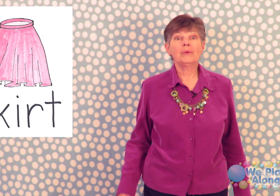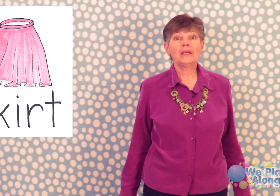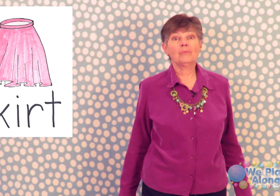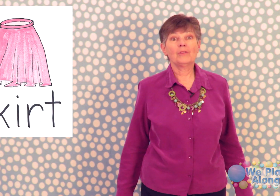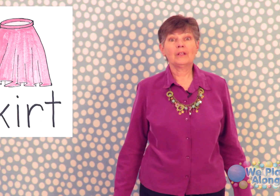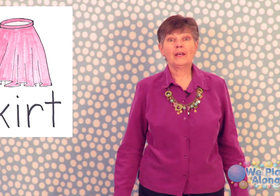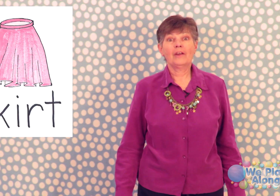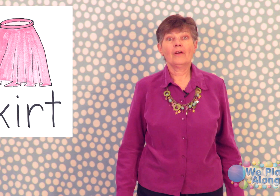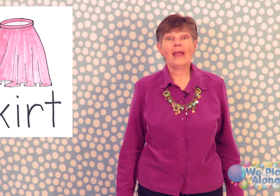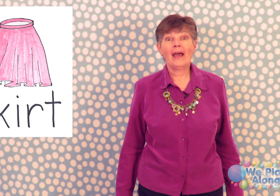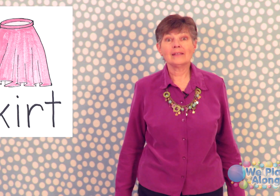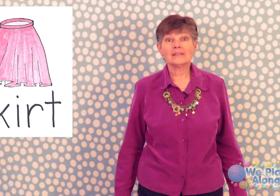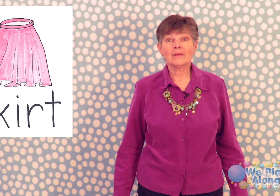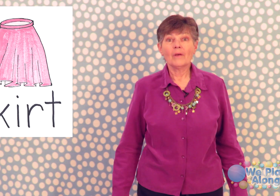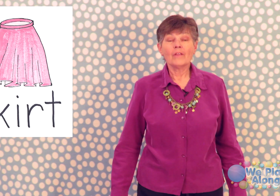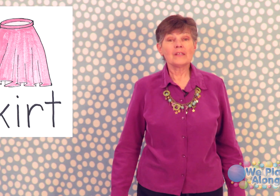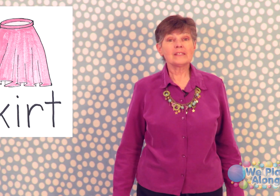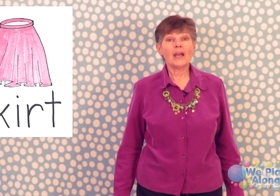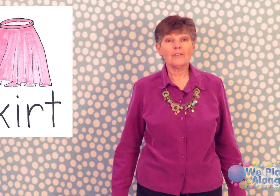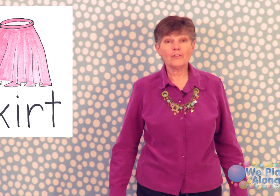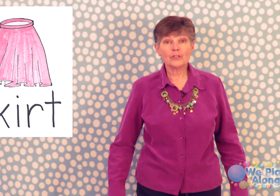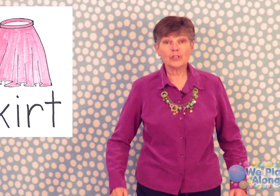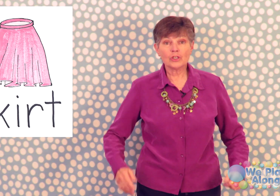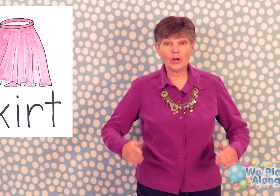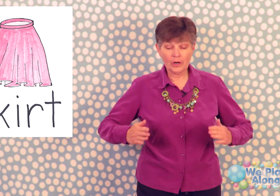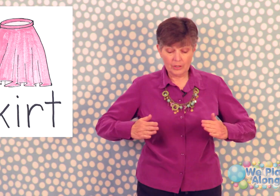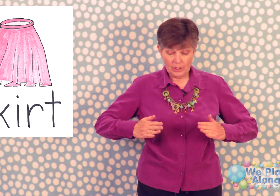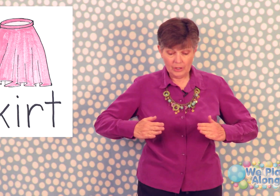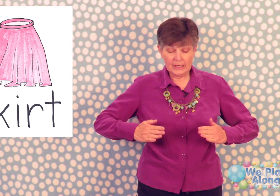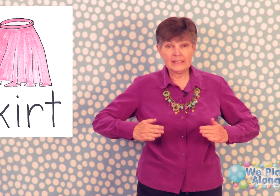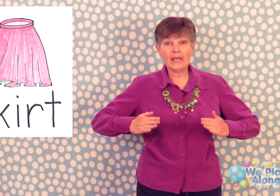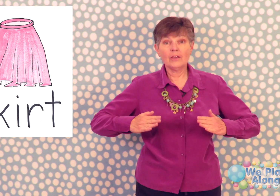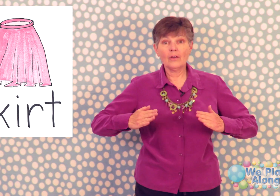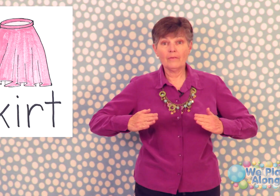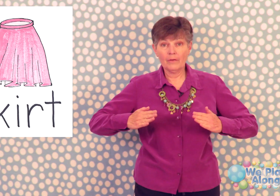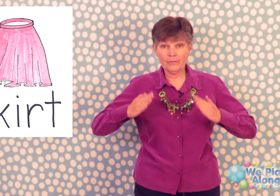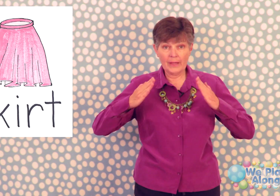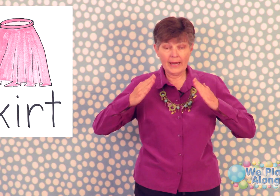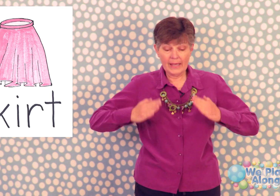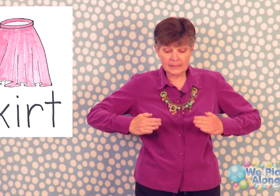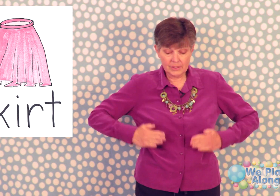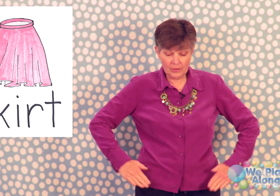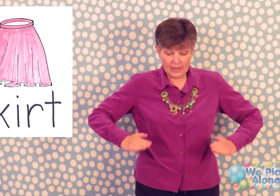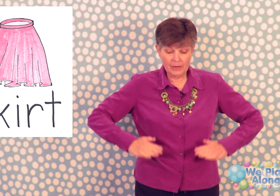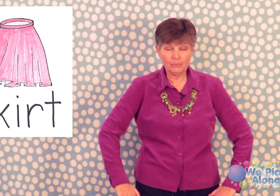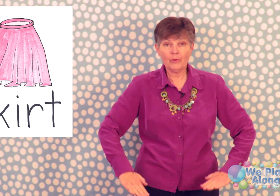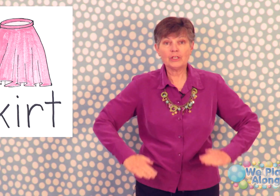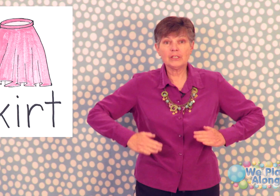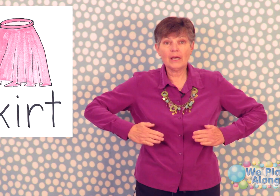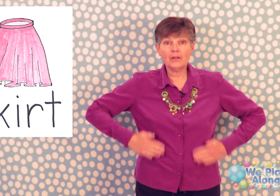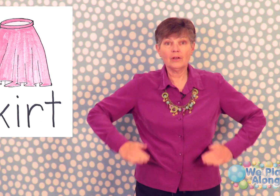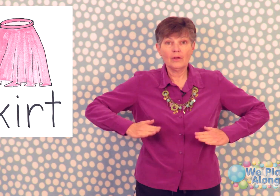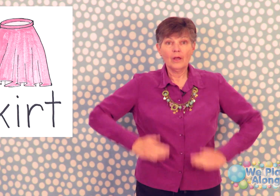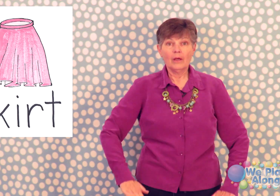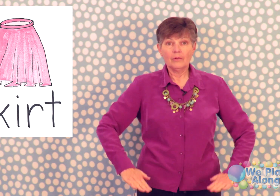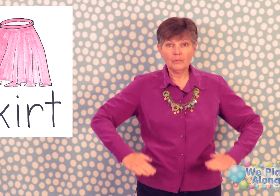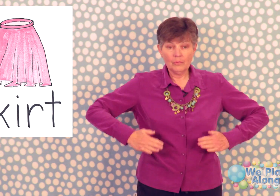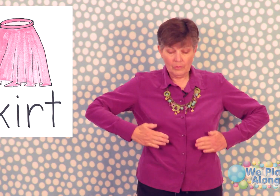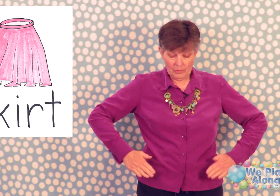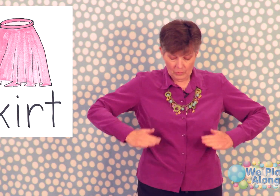begin with the letter S. The sign for skirt, you're going to take your flat hands here and kind of brush down here